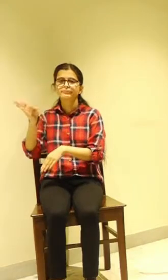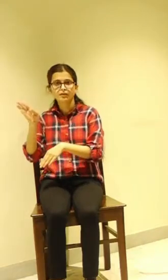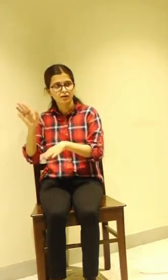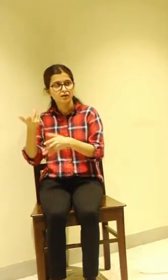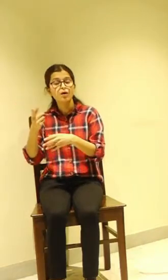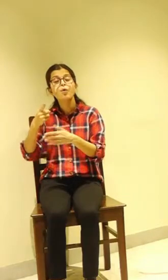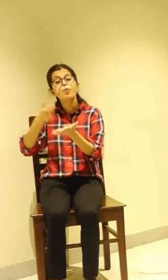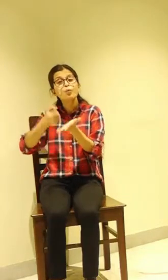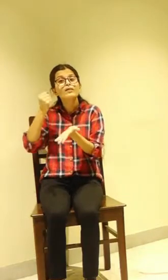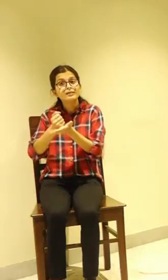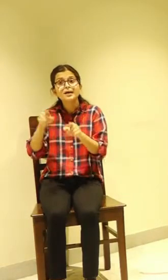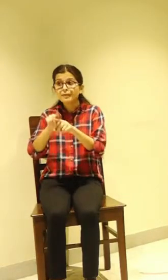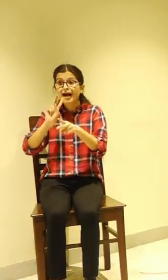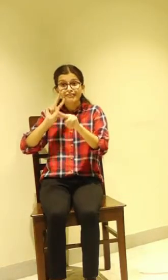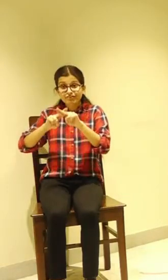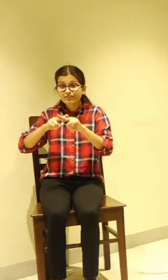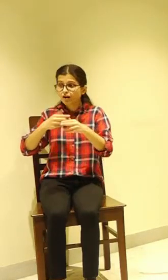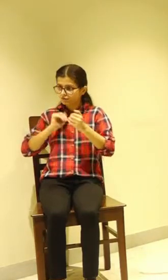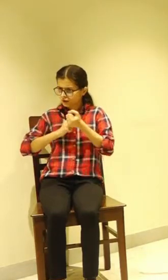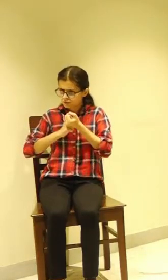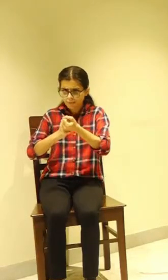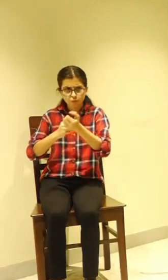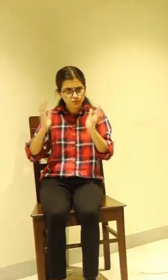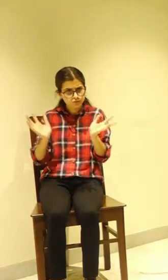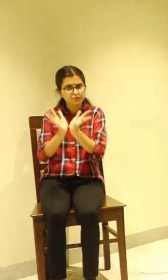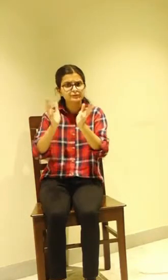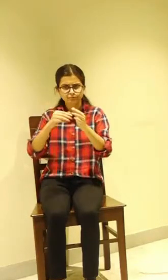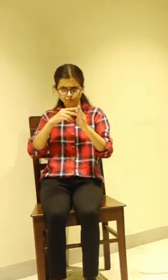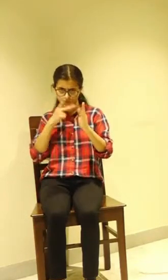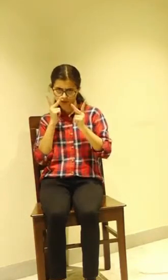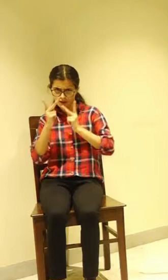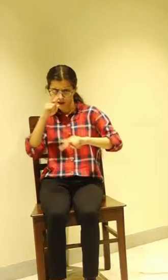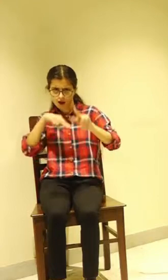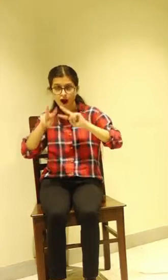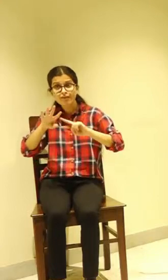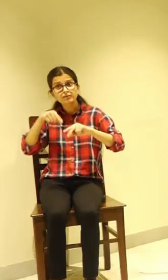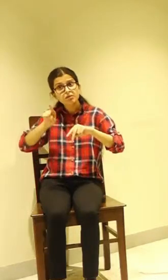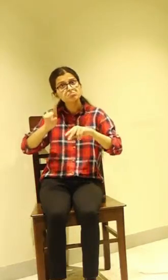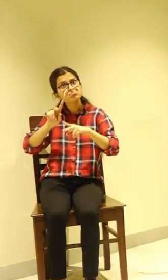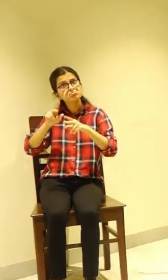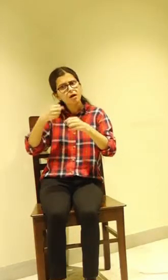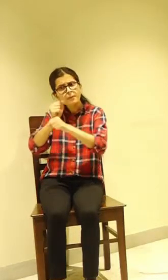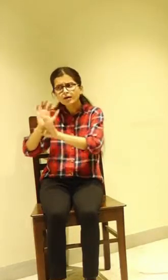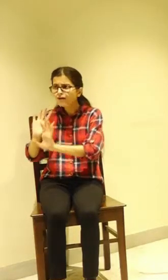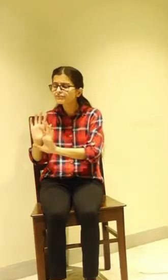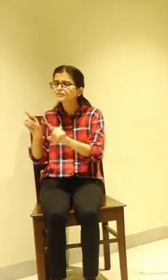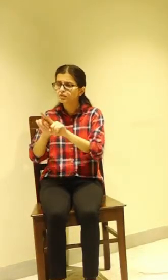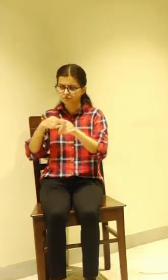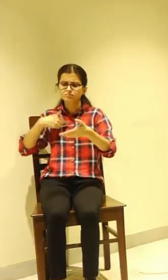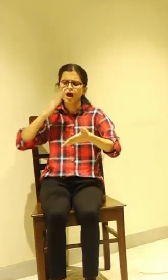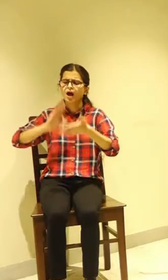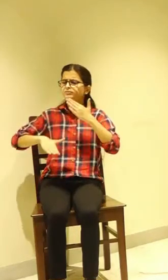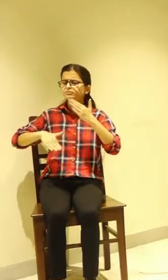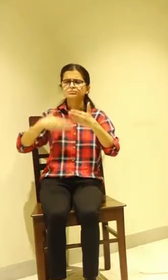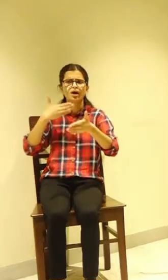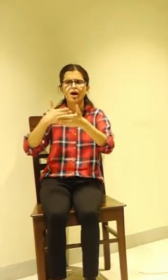is the supporting structure that the Constitution itself is creating, then whether to strike down something or to challenge something